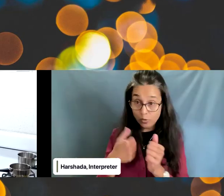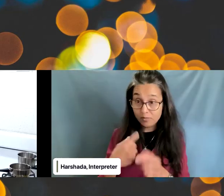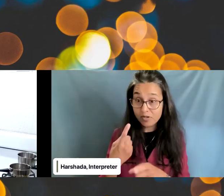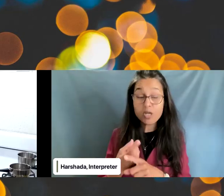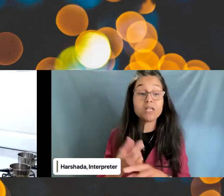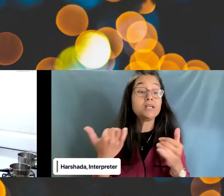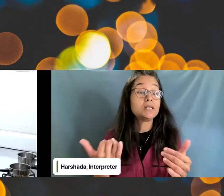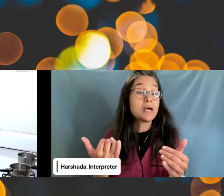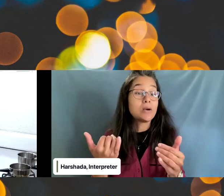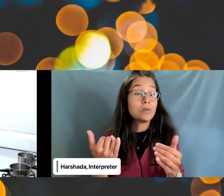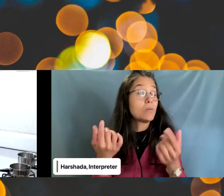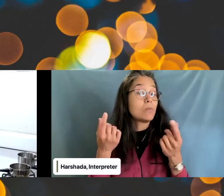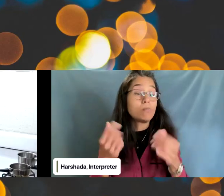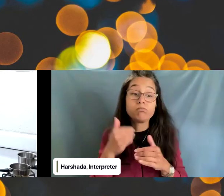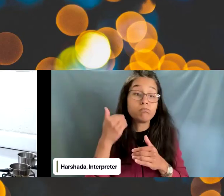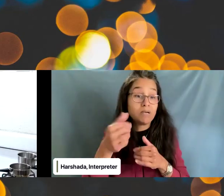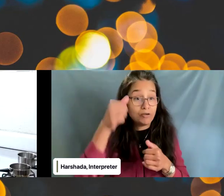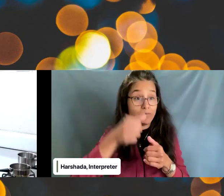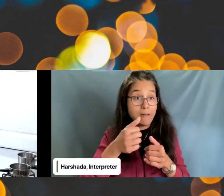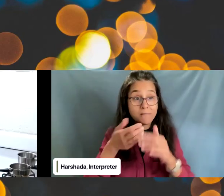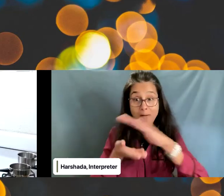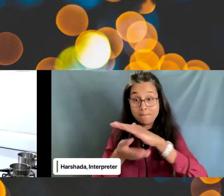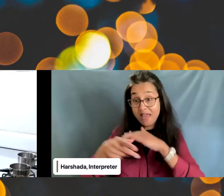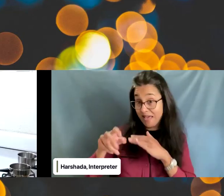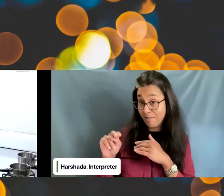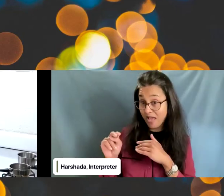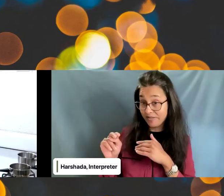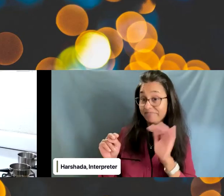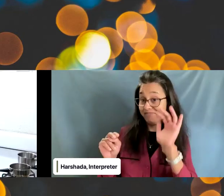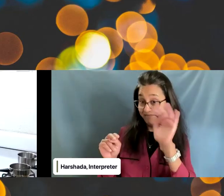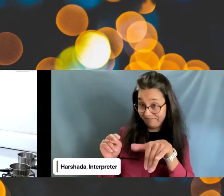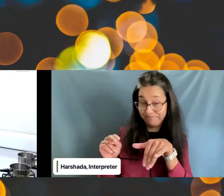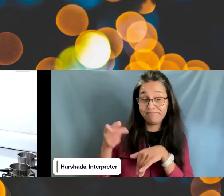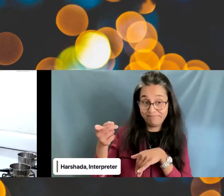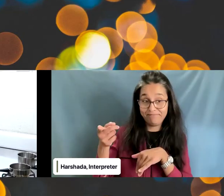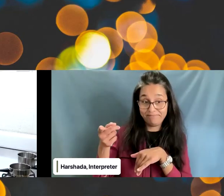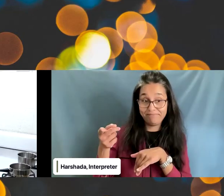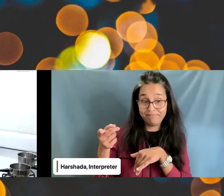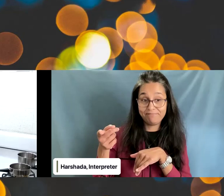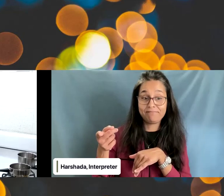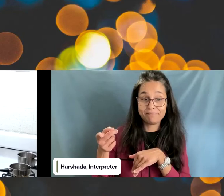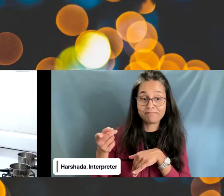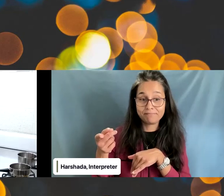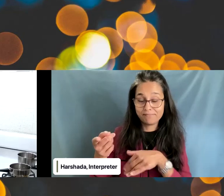gonna put it in the baking pan. All right. So just pour it in